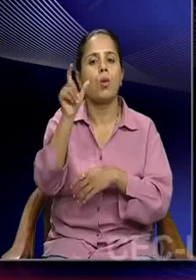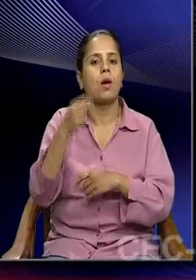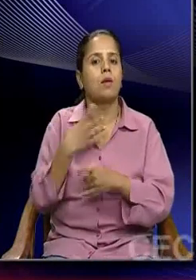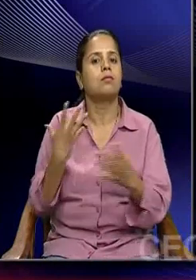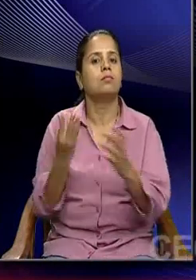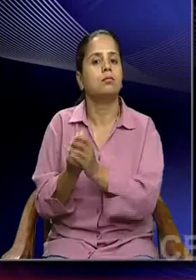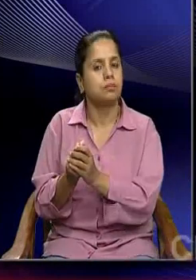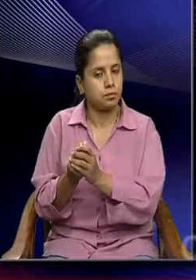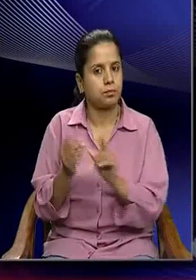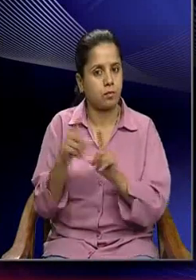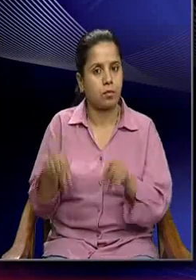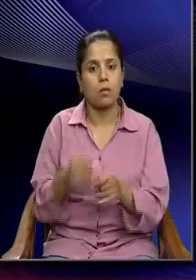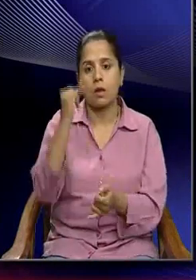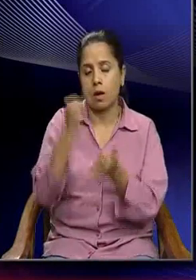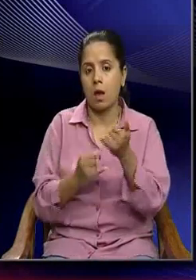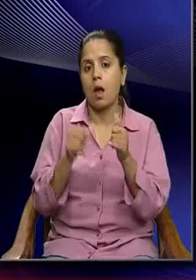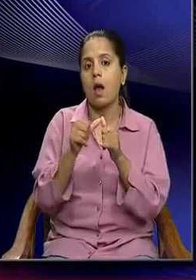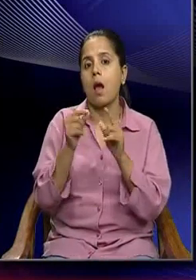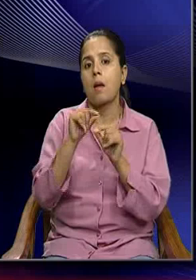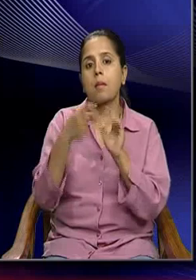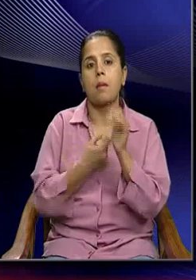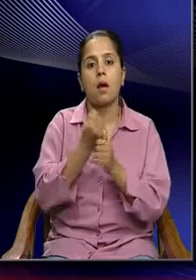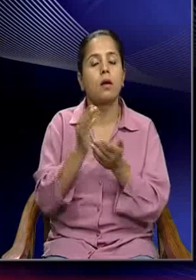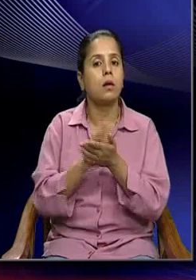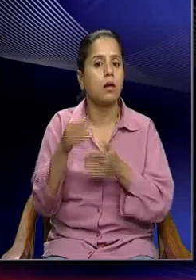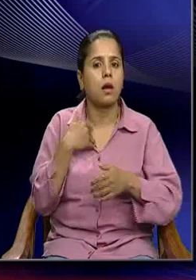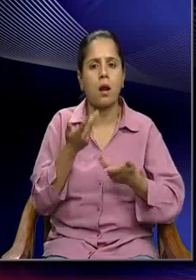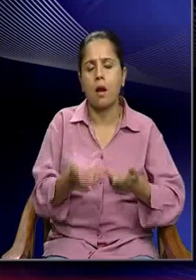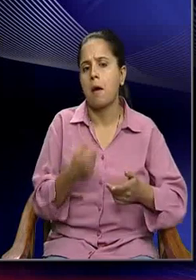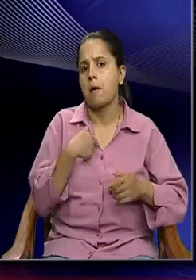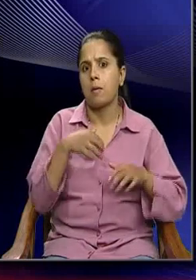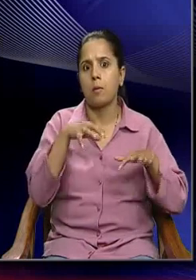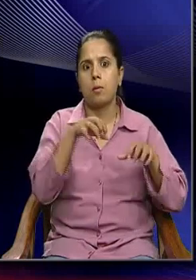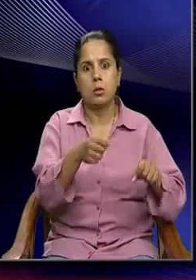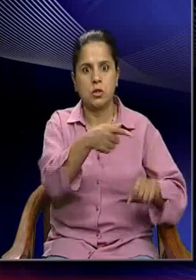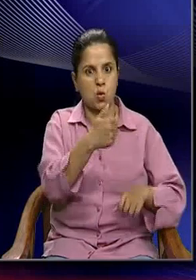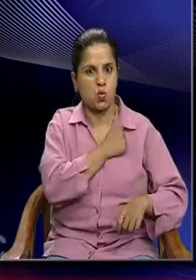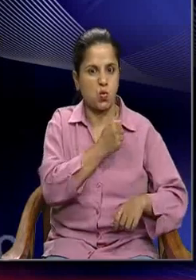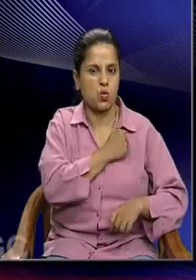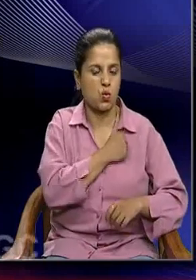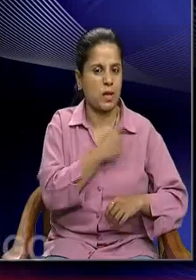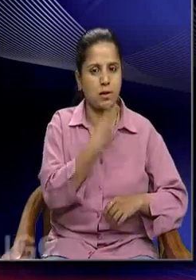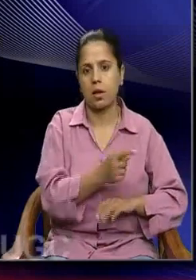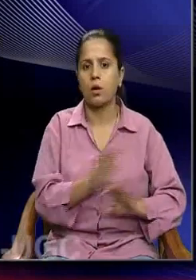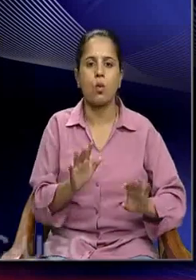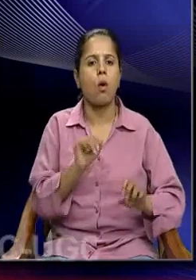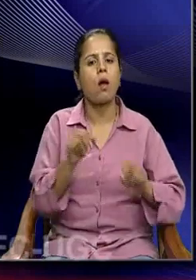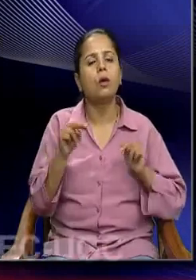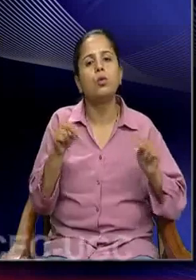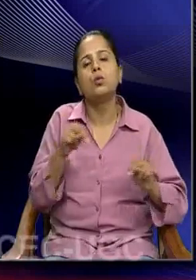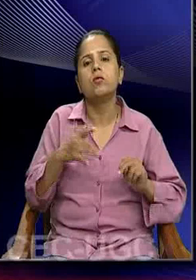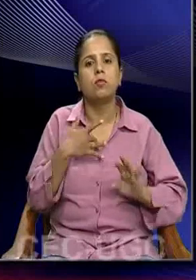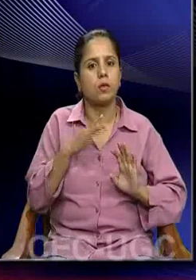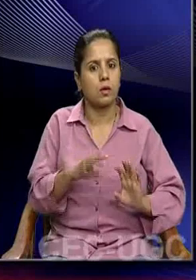The last is aparigraha, which is non-possessiveness. So aparigraha teaches us